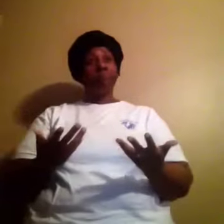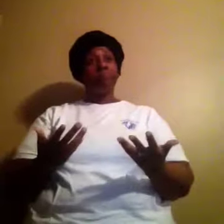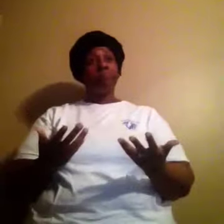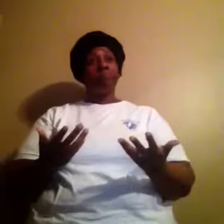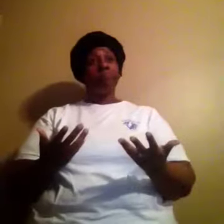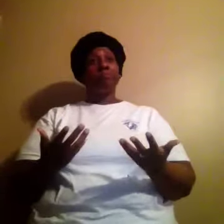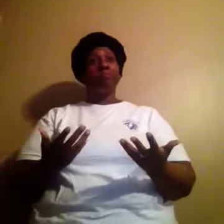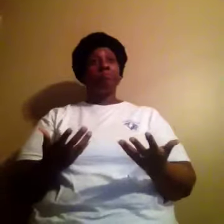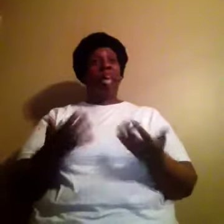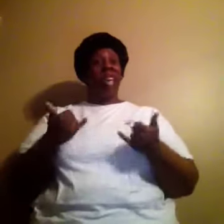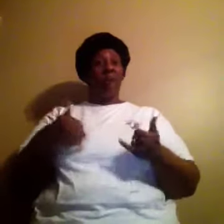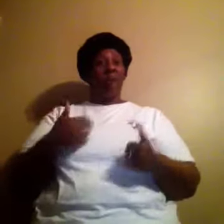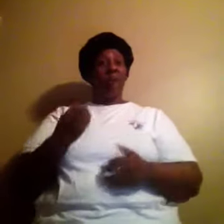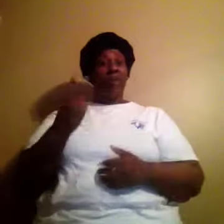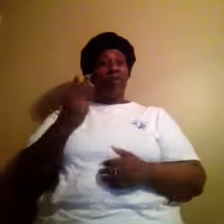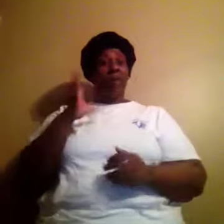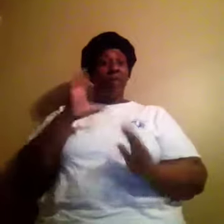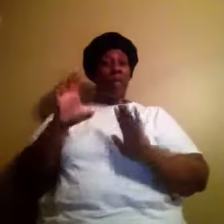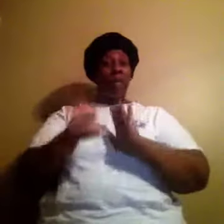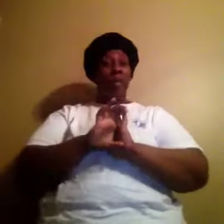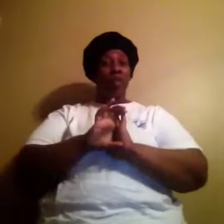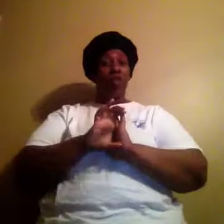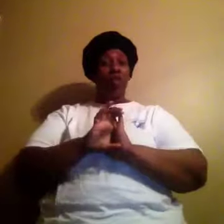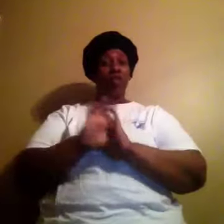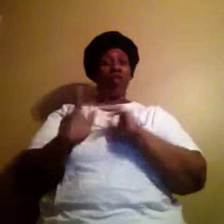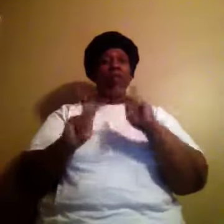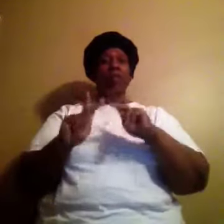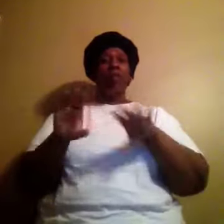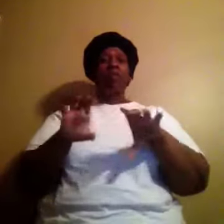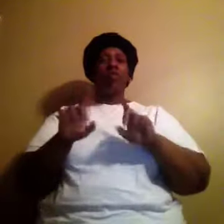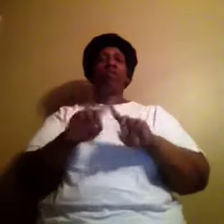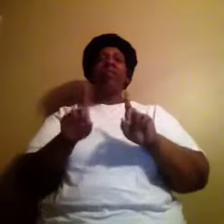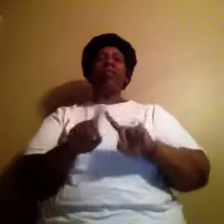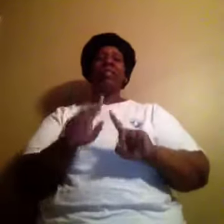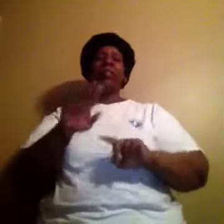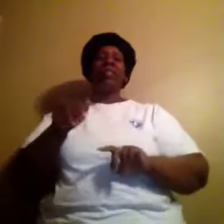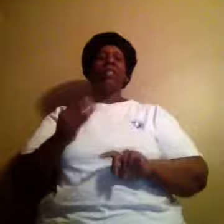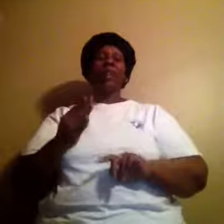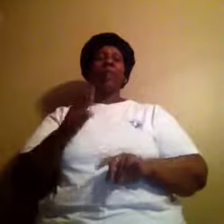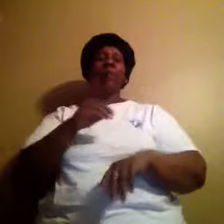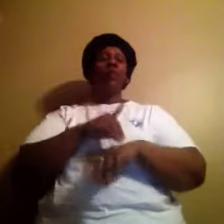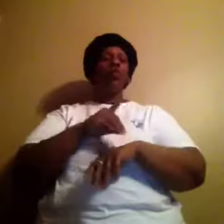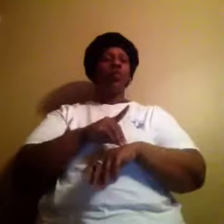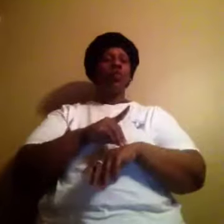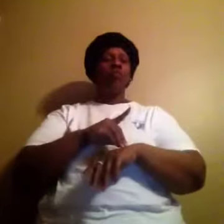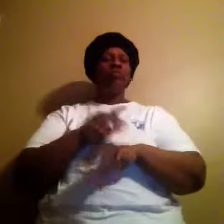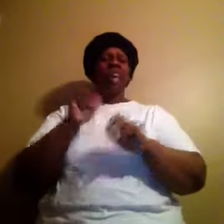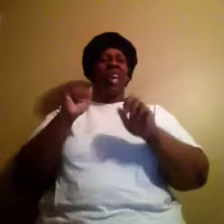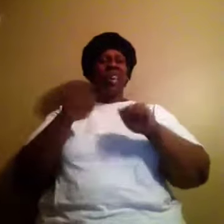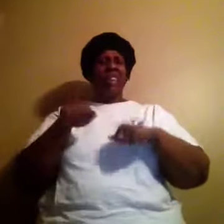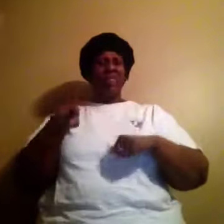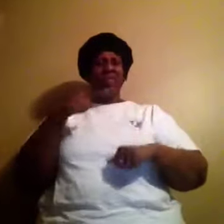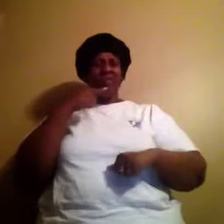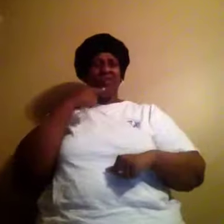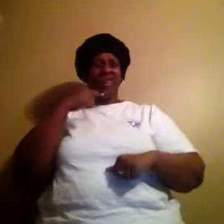Here we have 12 pictures of people doing different job duties. Okay? Can you tell me any that you see, any that